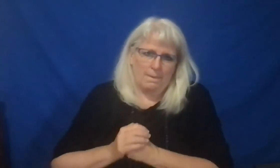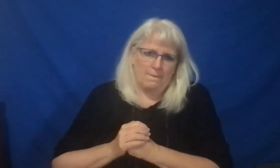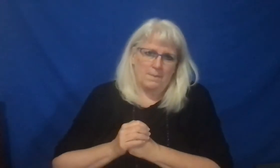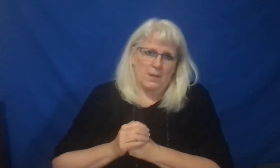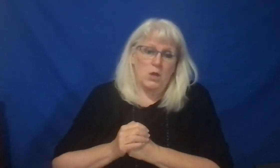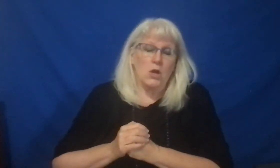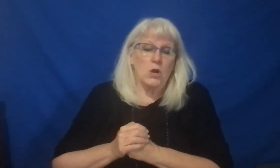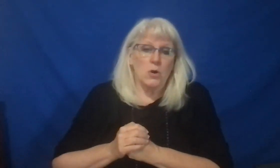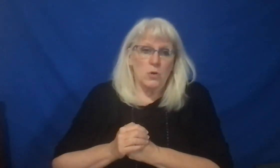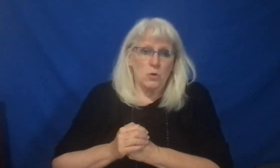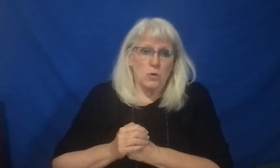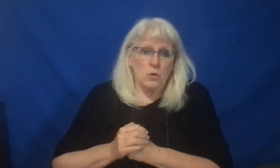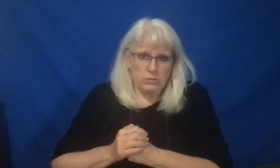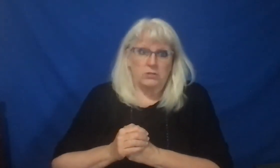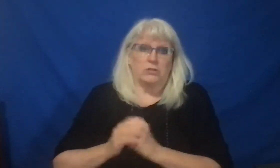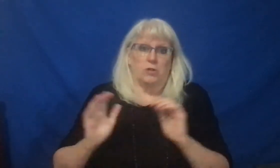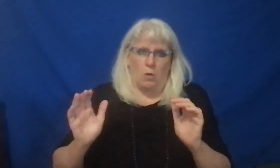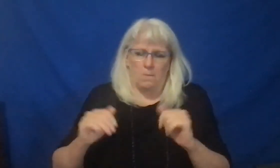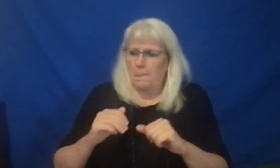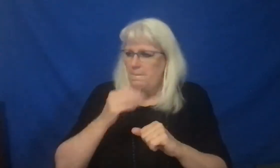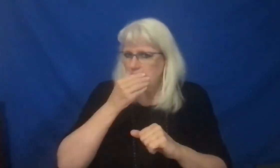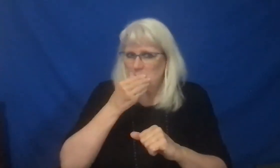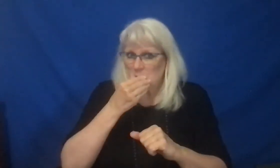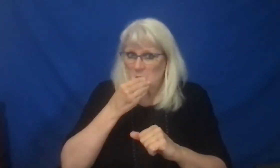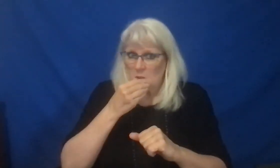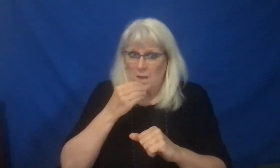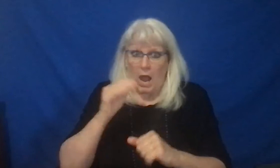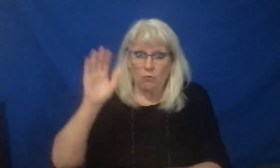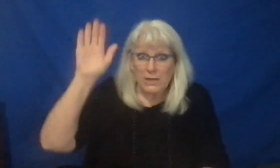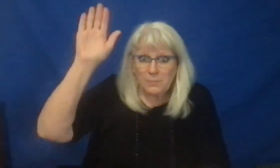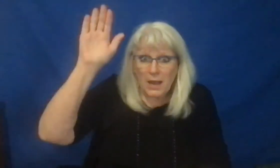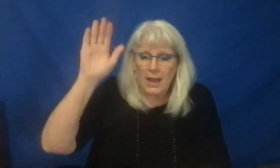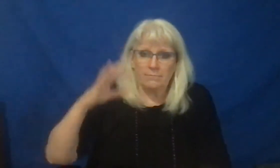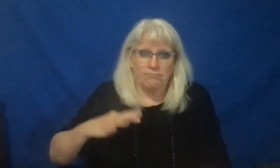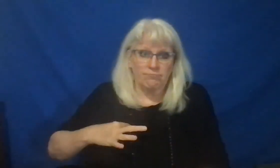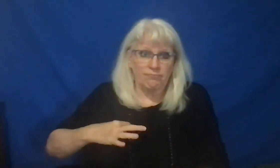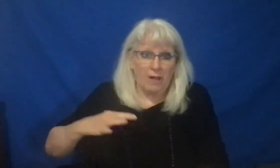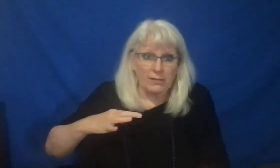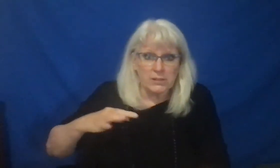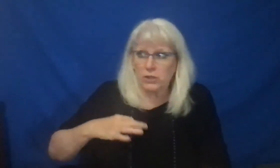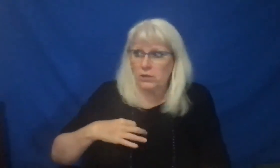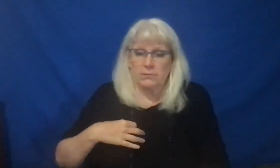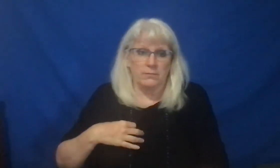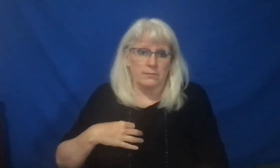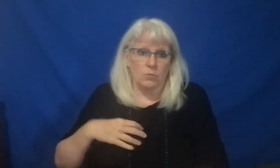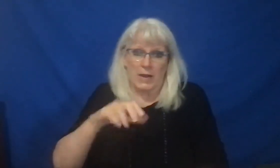Raising my hand, saying yes to Alcoholics Anonymous, being a participant in Alcoholics Anonymous has